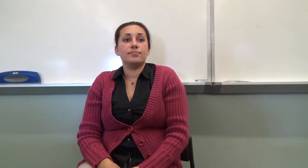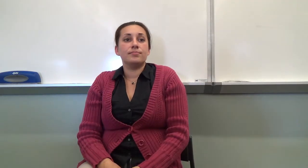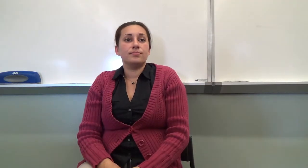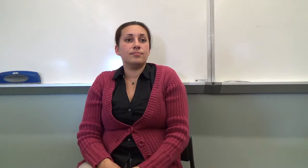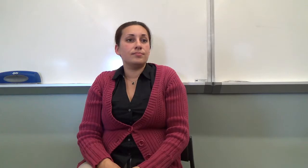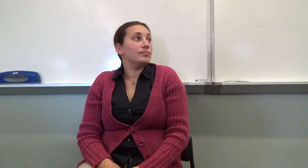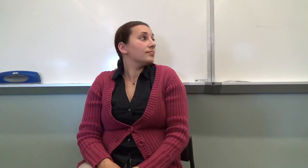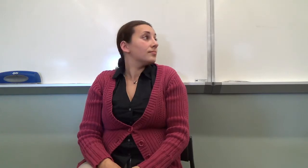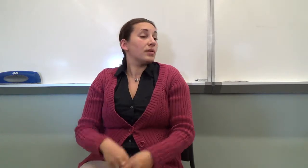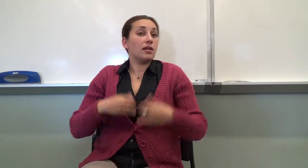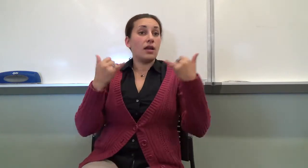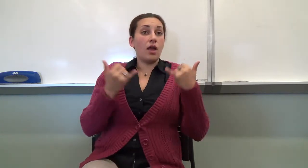Now, a segment of a line,